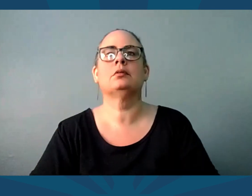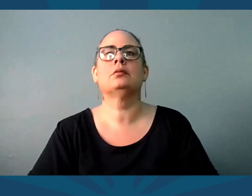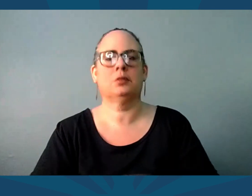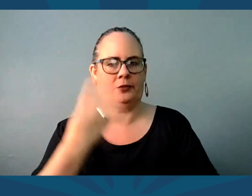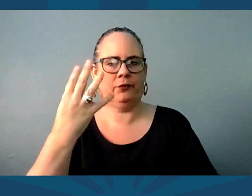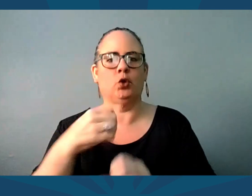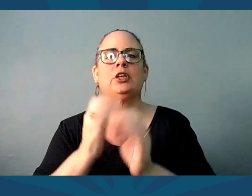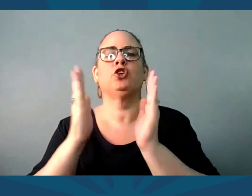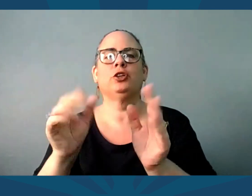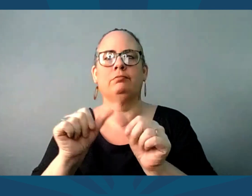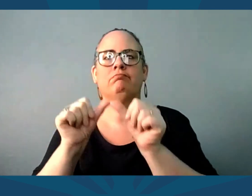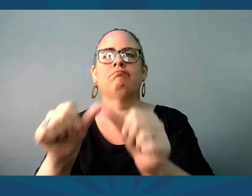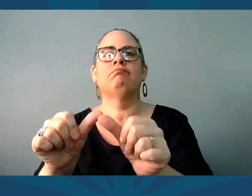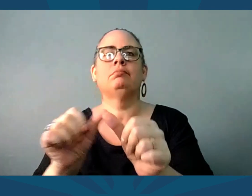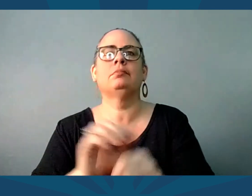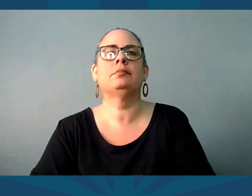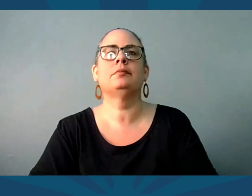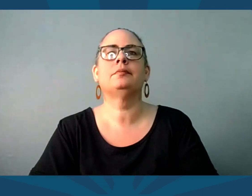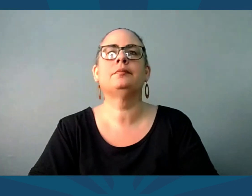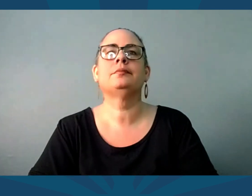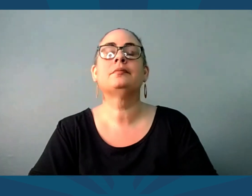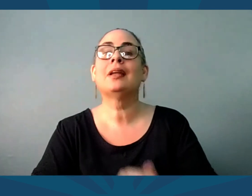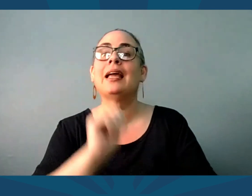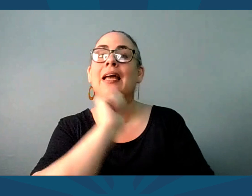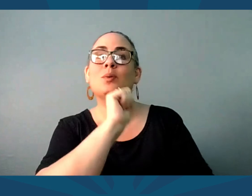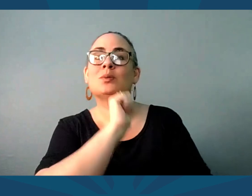vote for not more than 2, 4-year term.